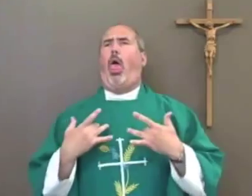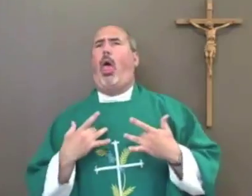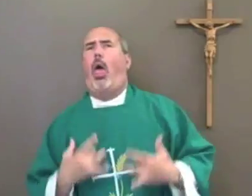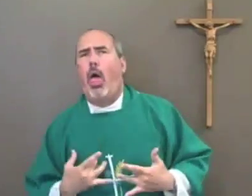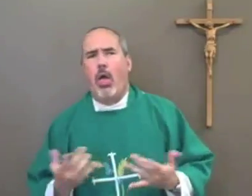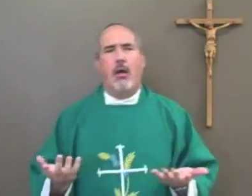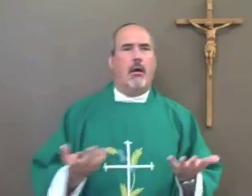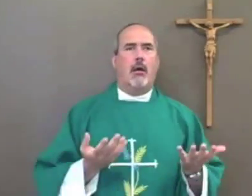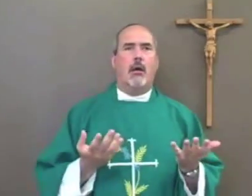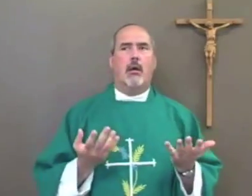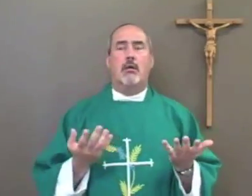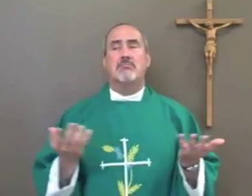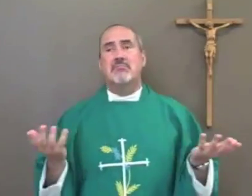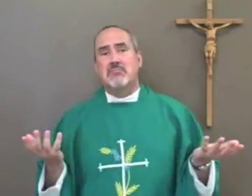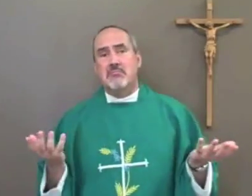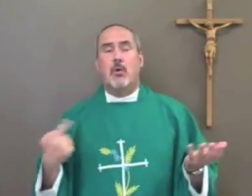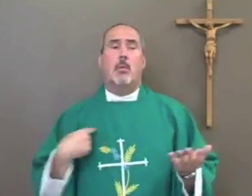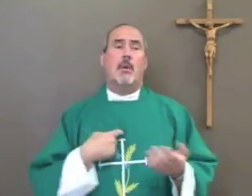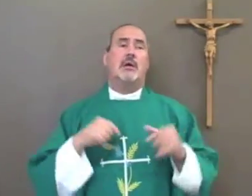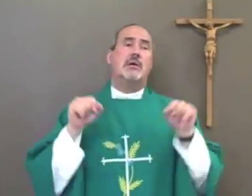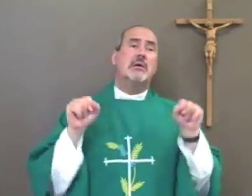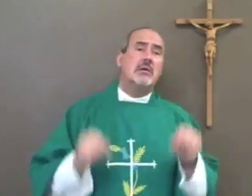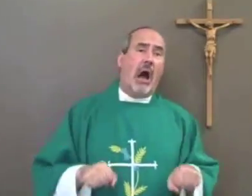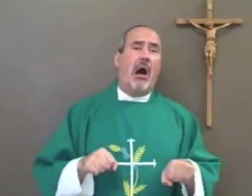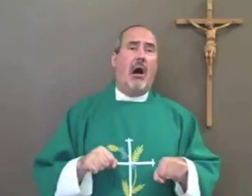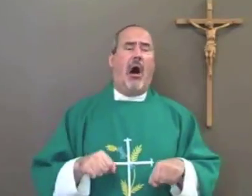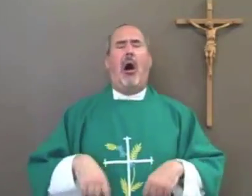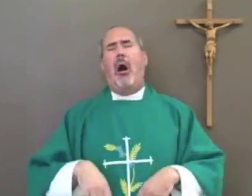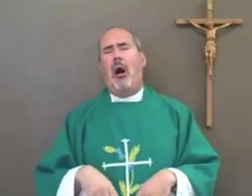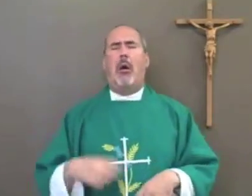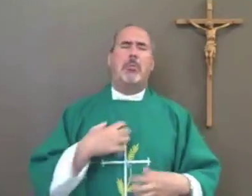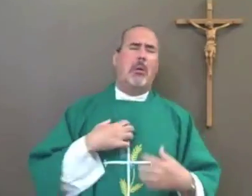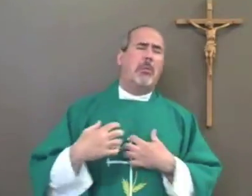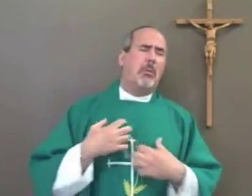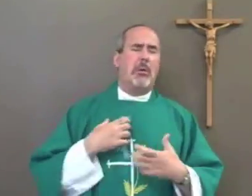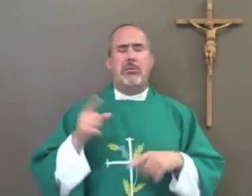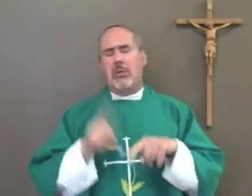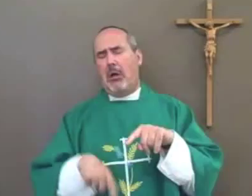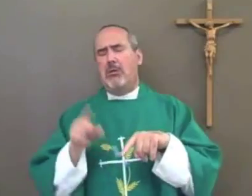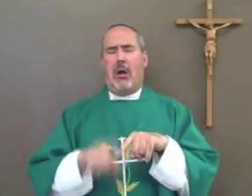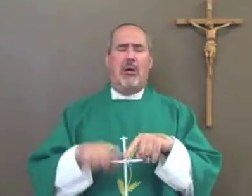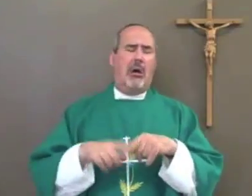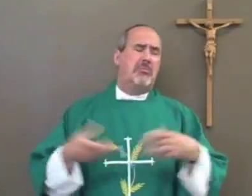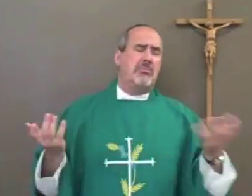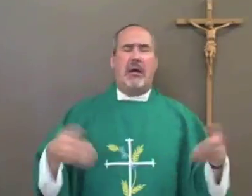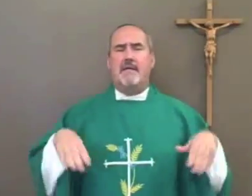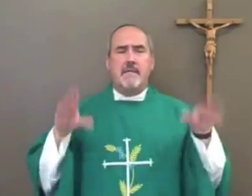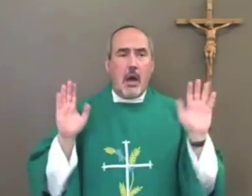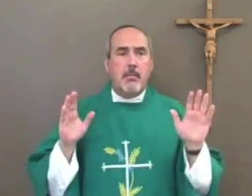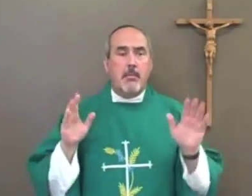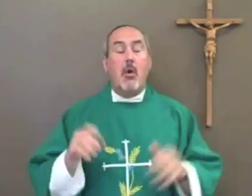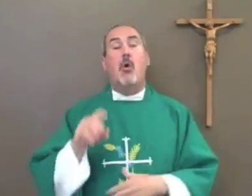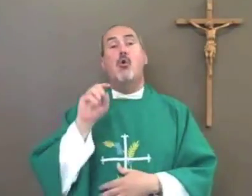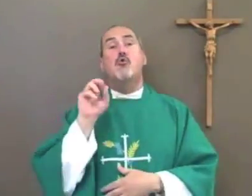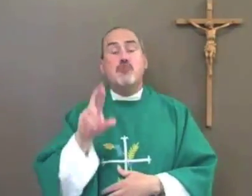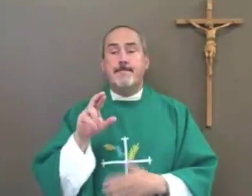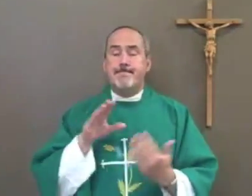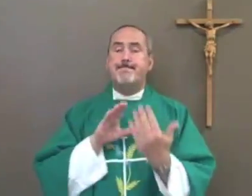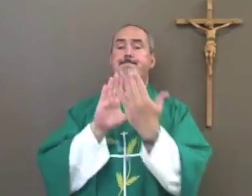adversity, well, we can either sit back and complain about it and talk about how we can't do it